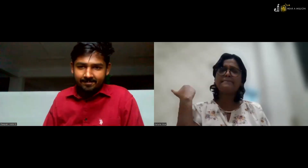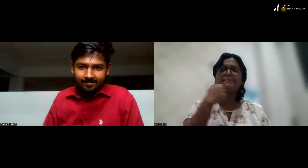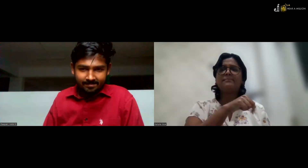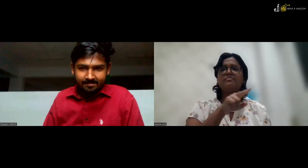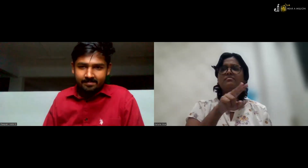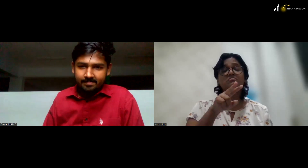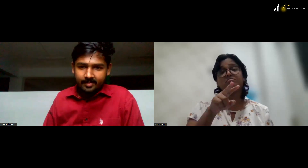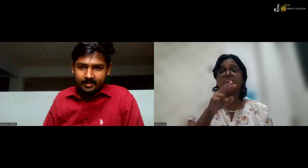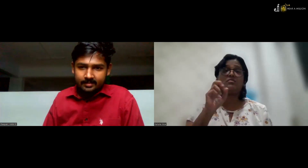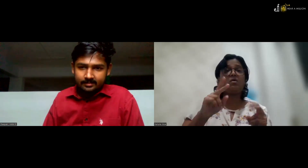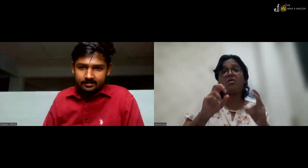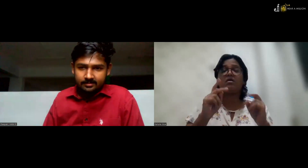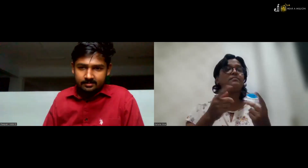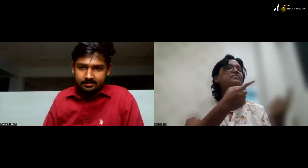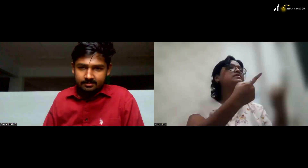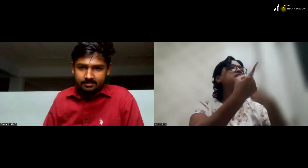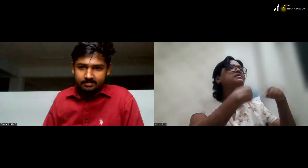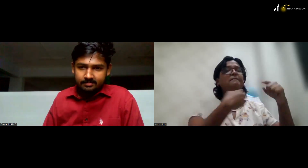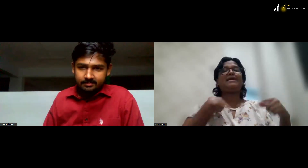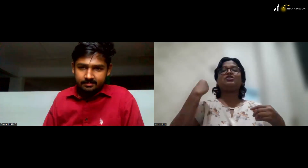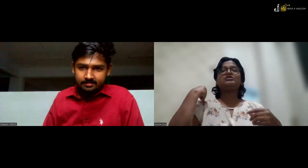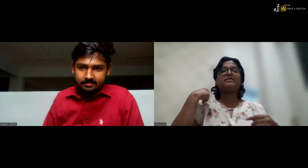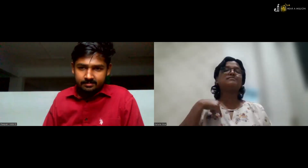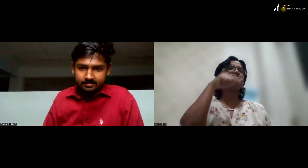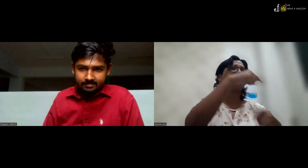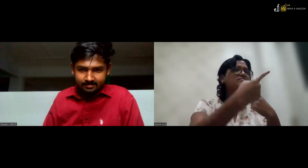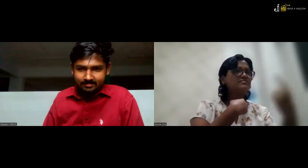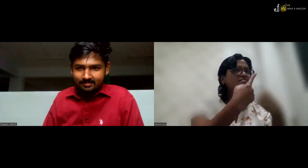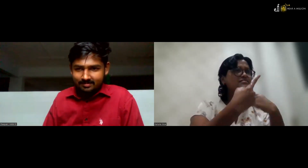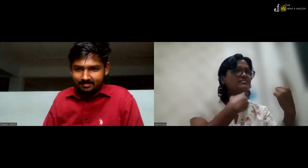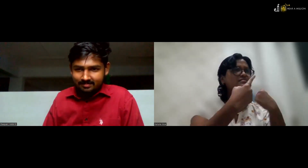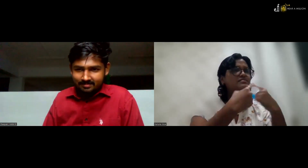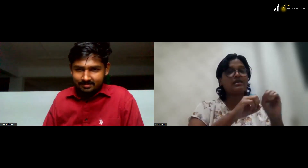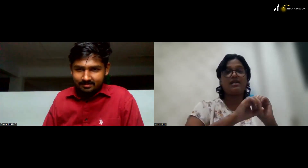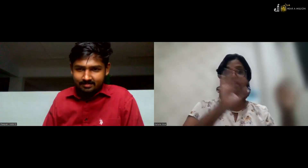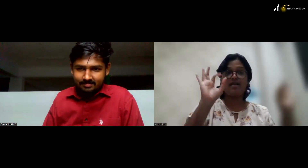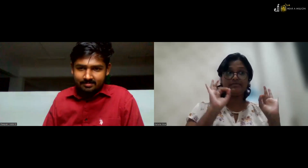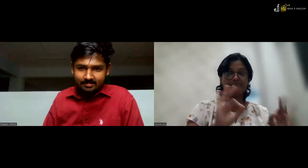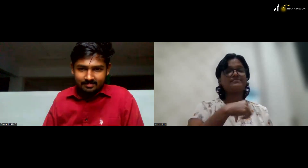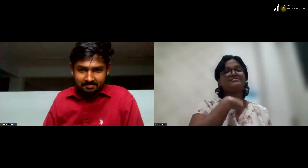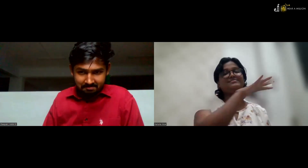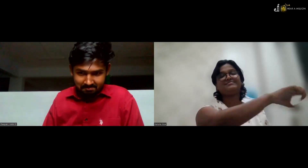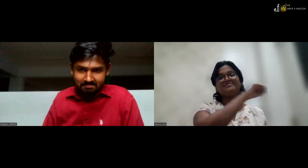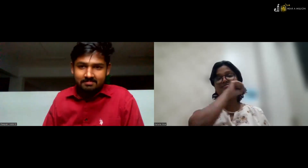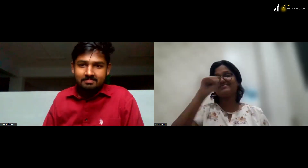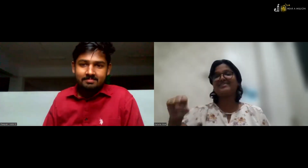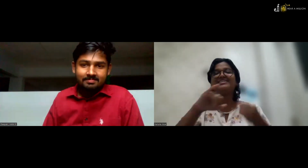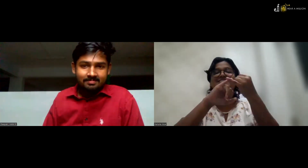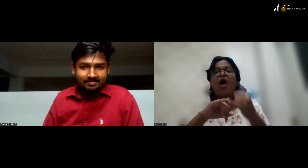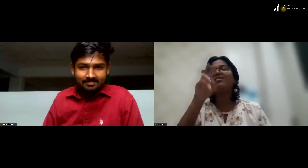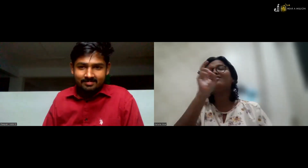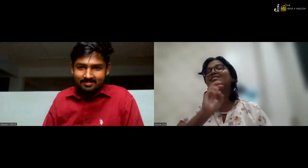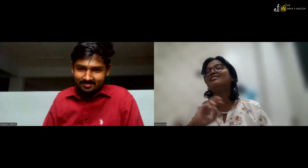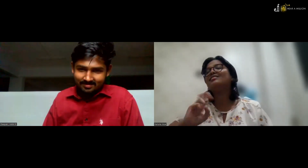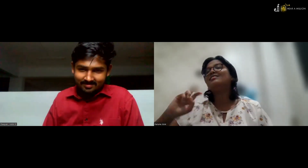that one day you should come to, and they said okay, we can try. So I told them that yeah, I explained